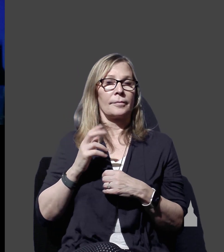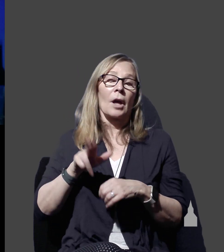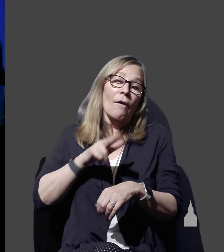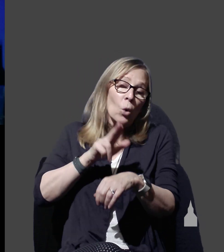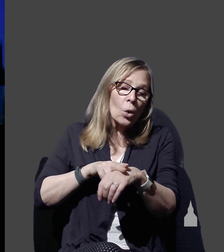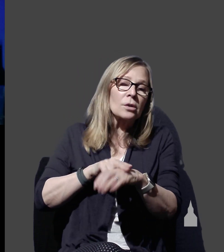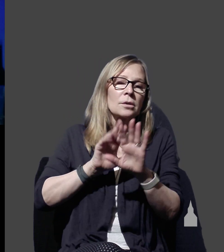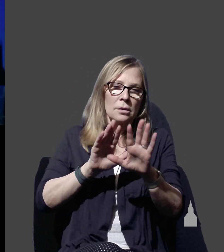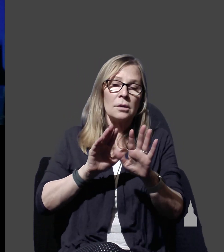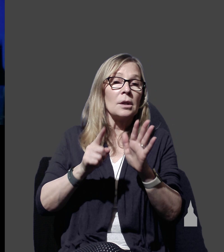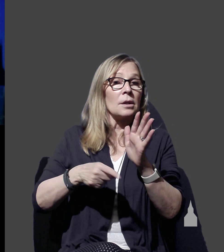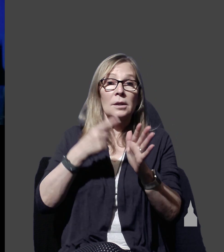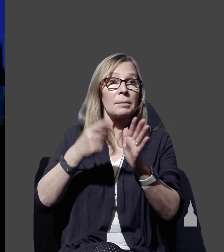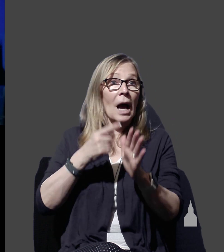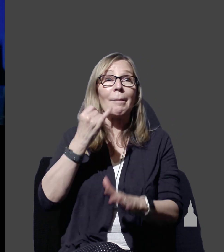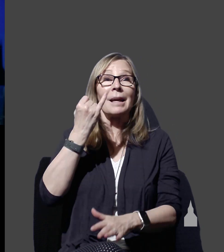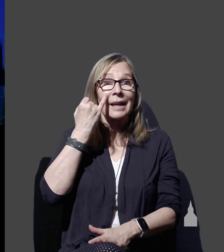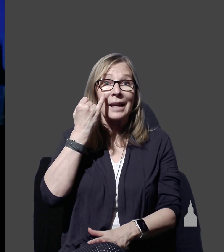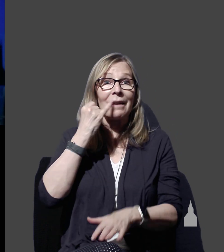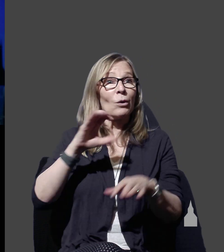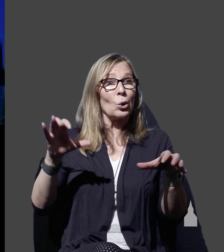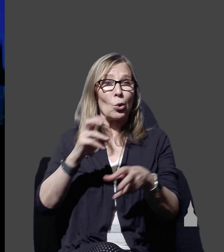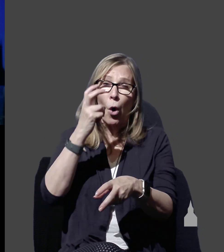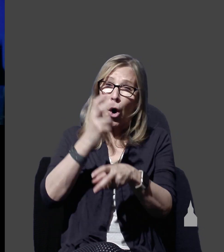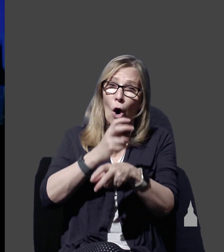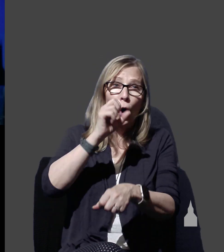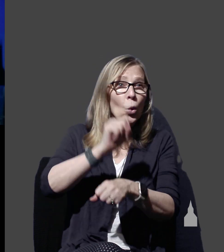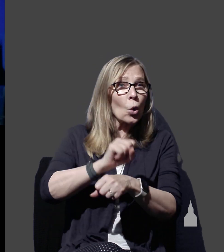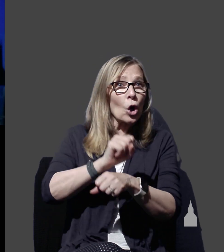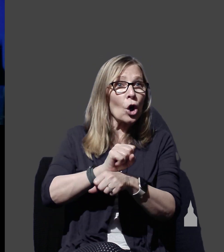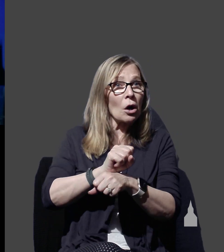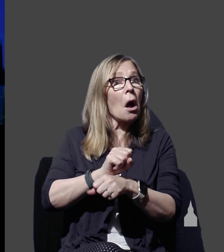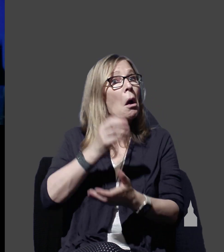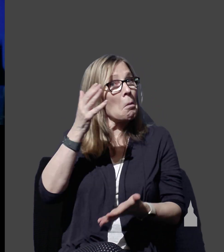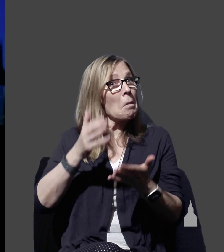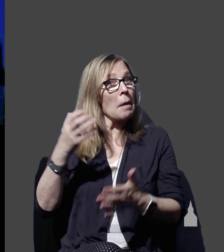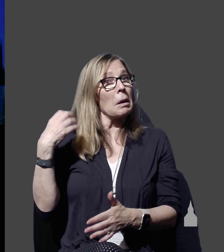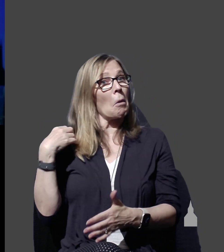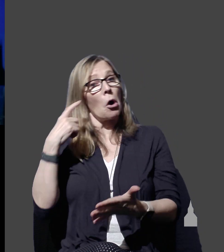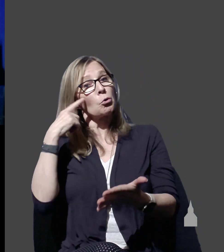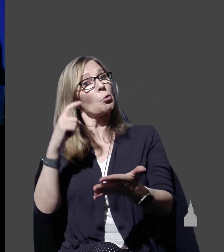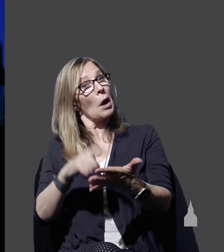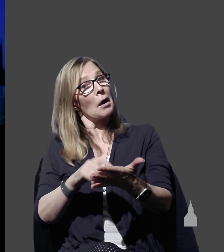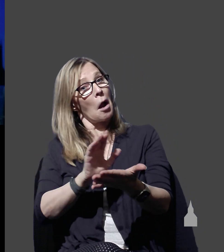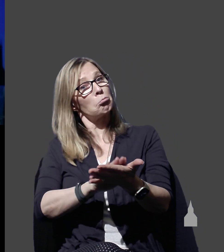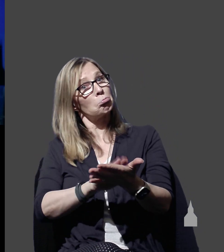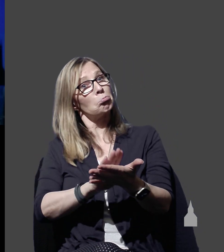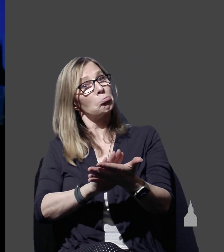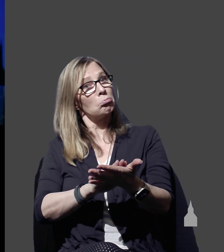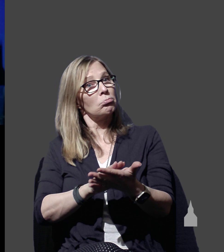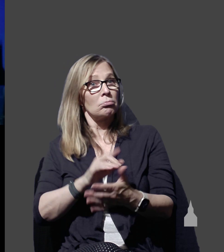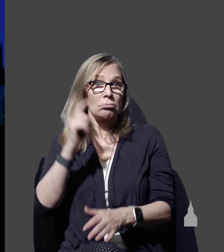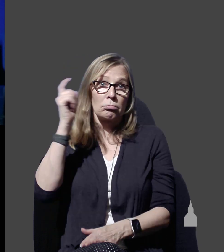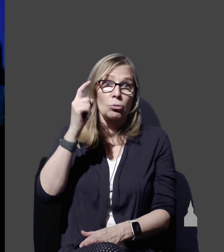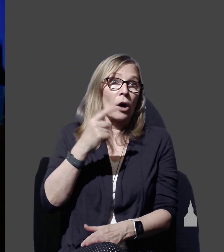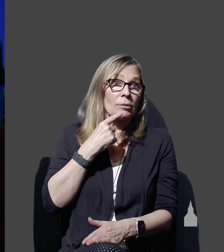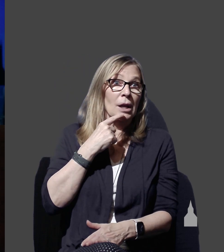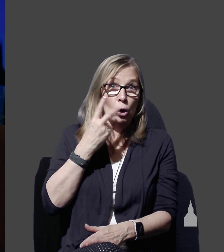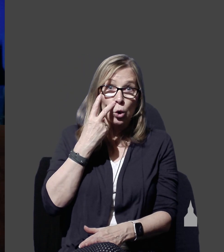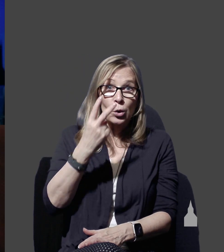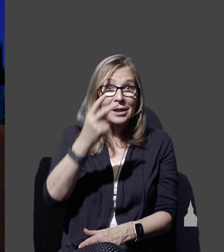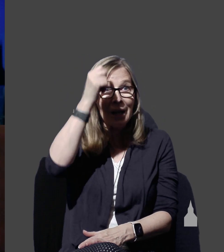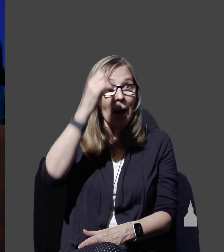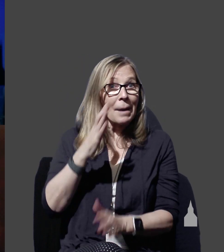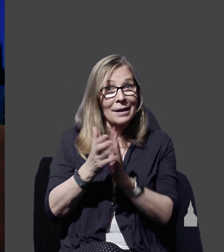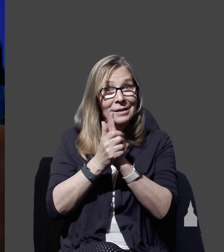course, there are times where if you do hard work, it may be recognized. Proverbs 22:29 says, do you see a